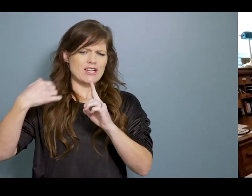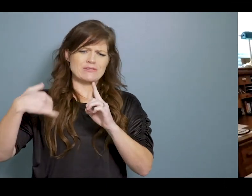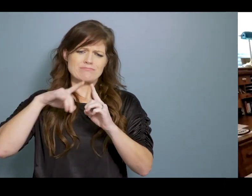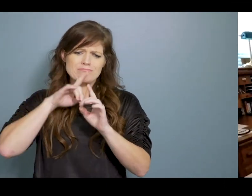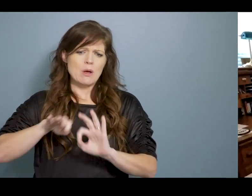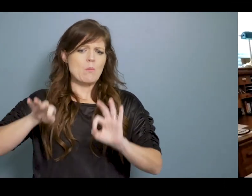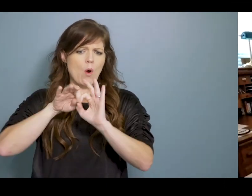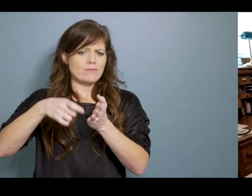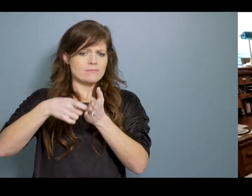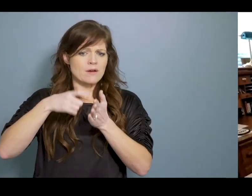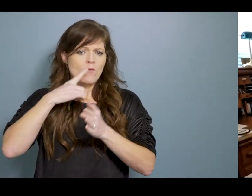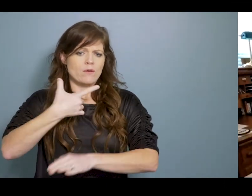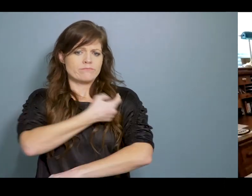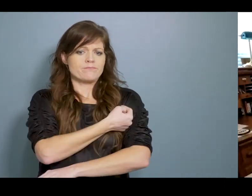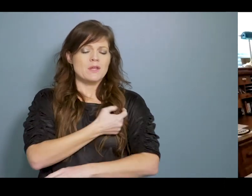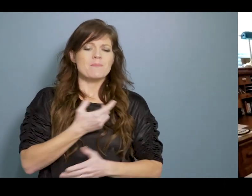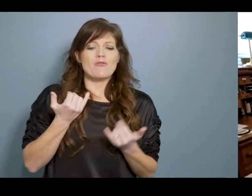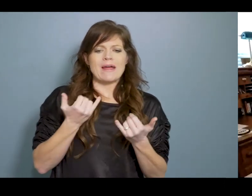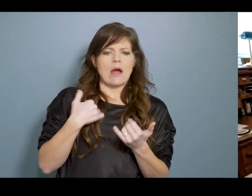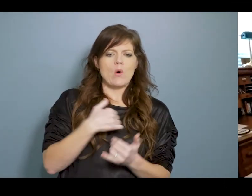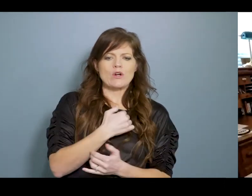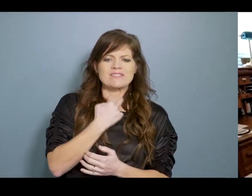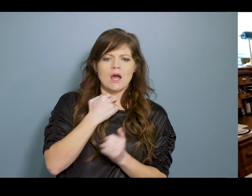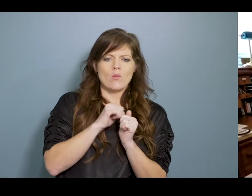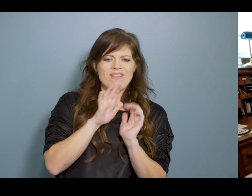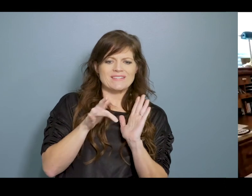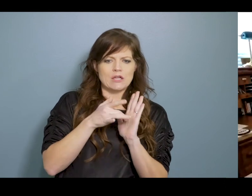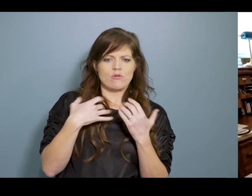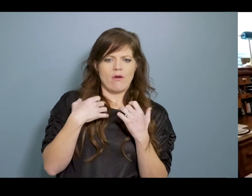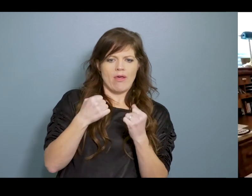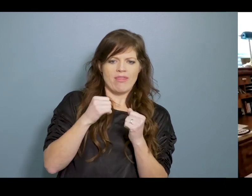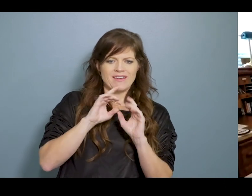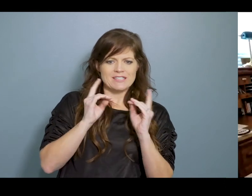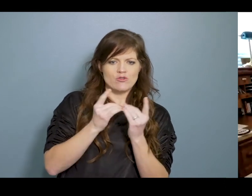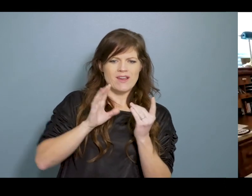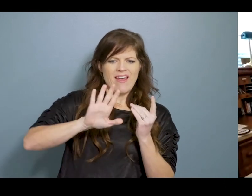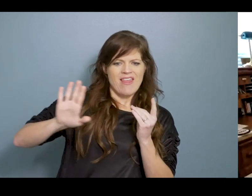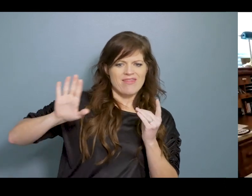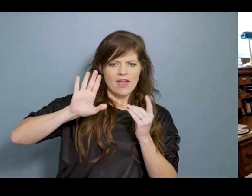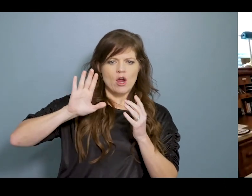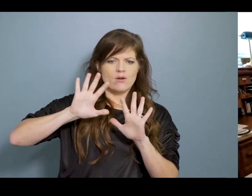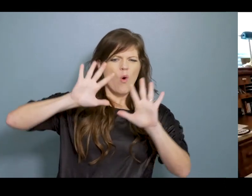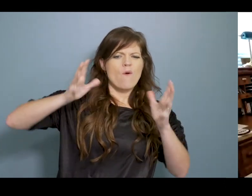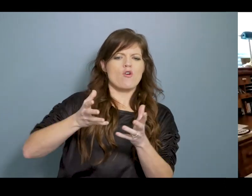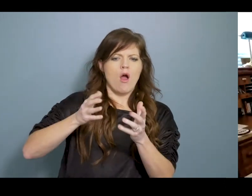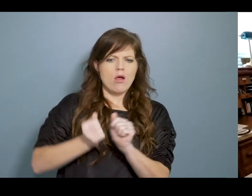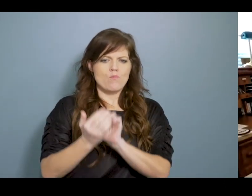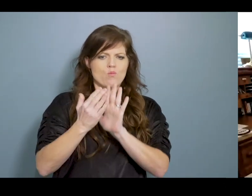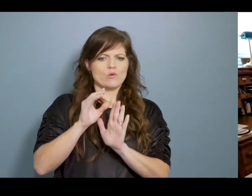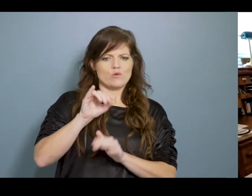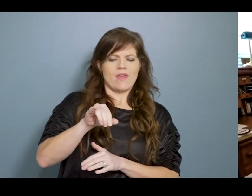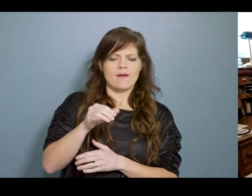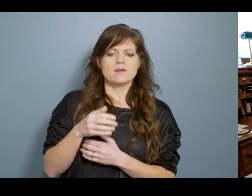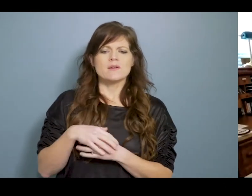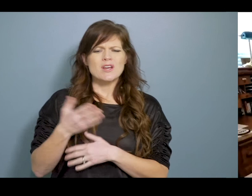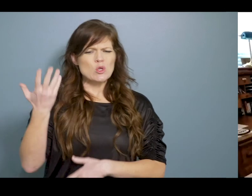of stuck with the Southwest Health District or the Central Health District's overall bureaucratic approach to it. Unless it